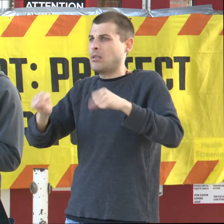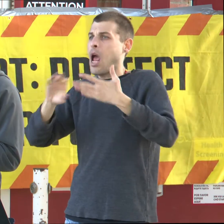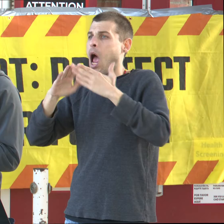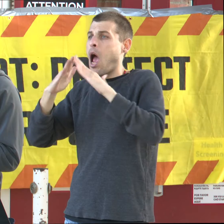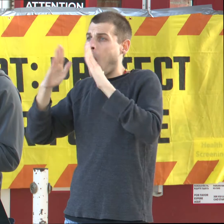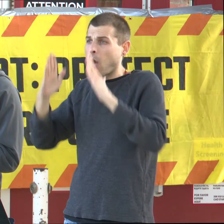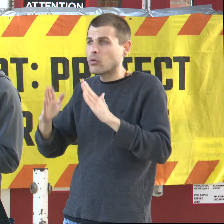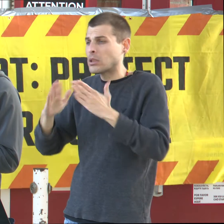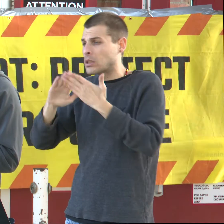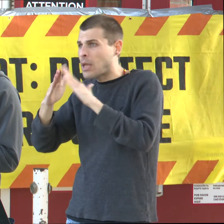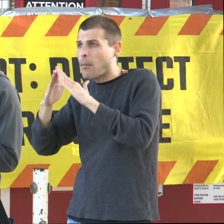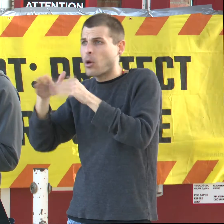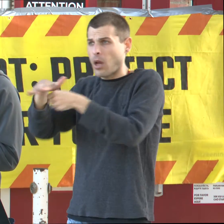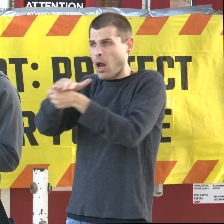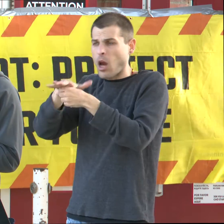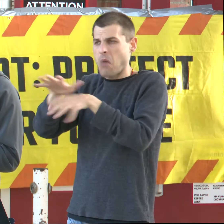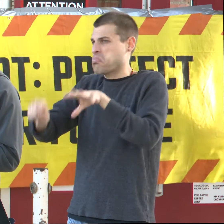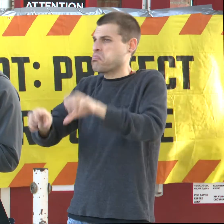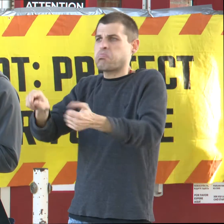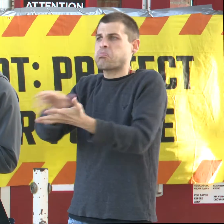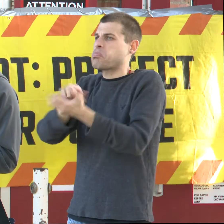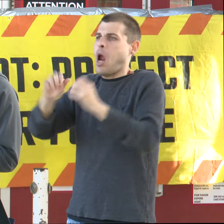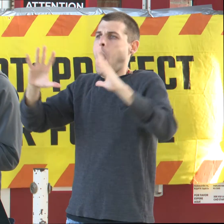and removing it from the neighborhood.